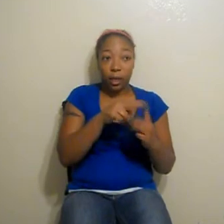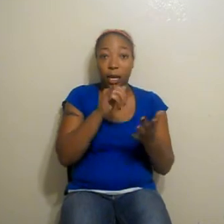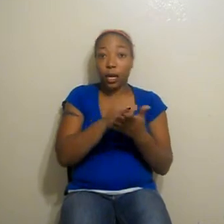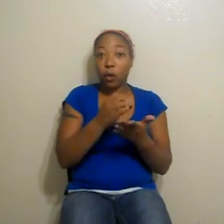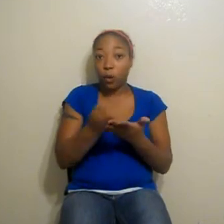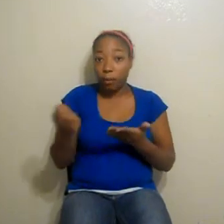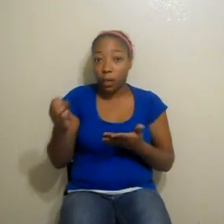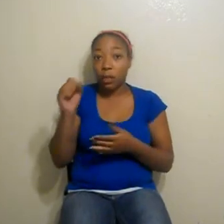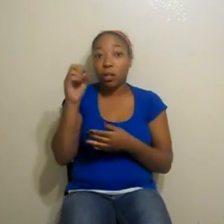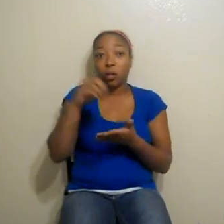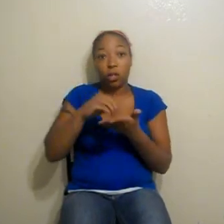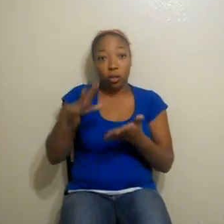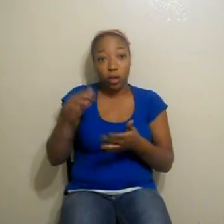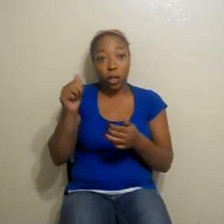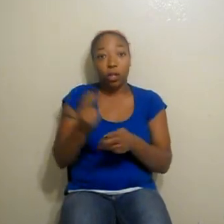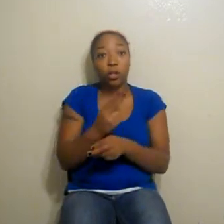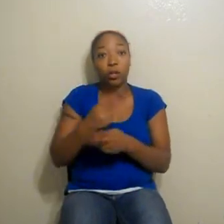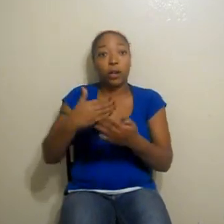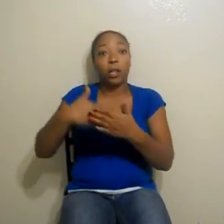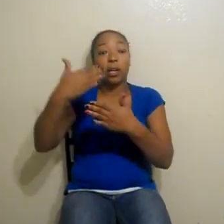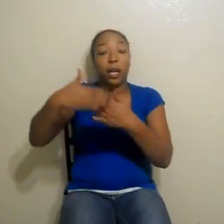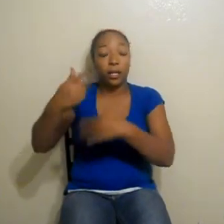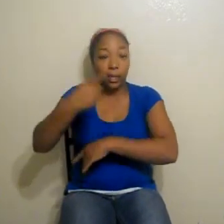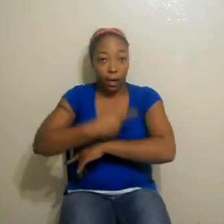that equipment so the student can use it the next day.